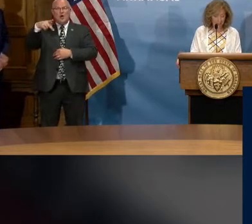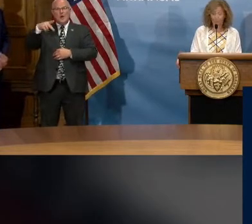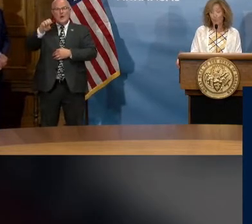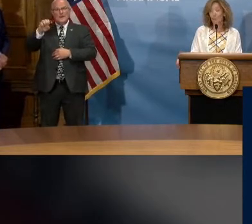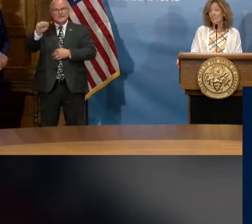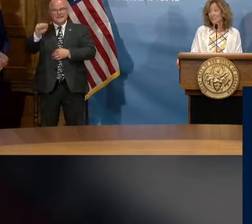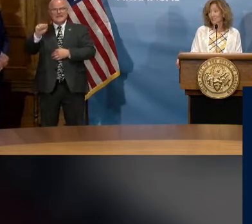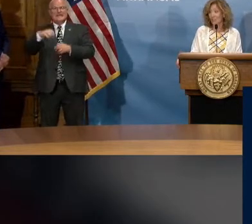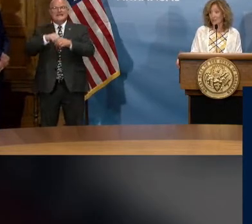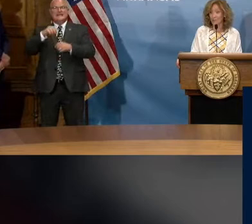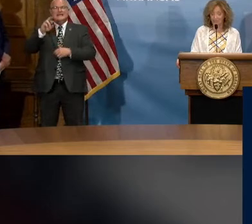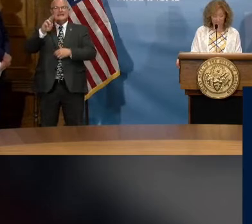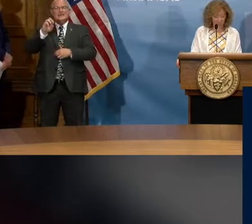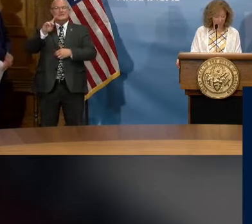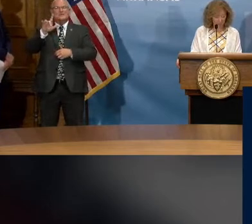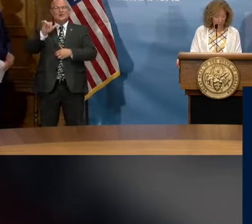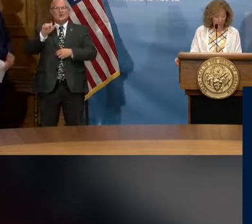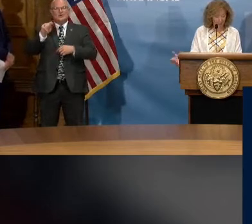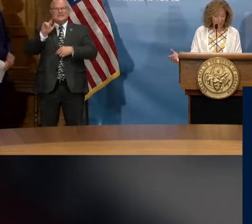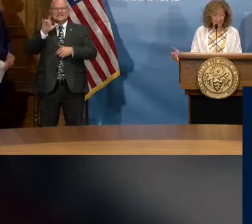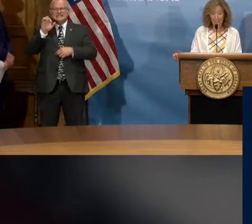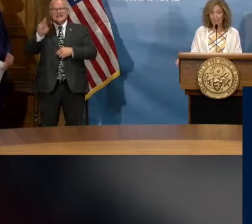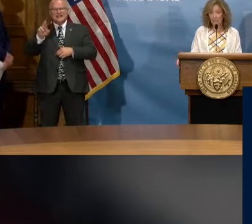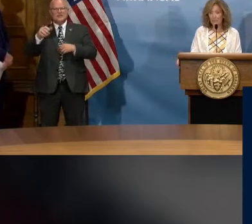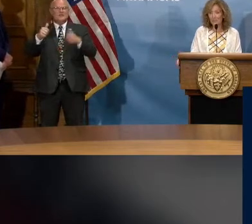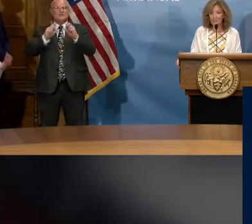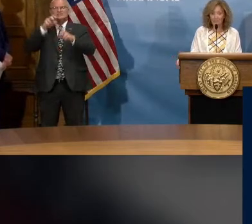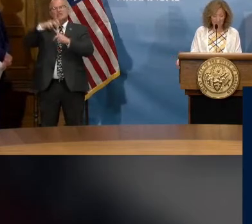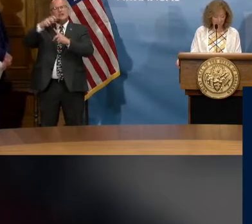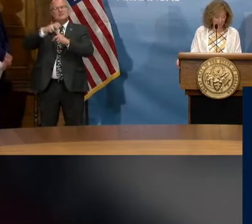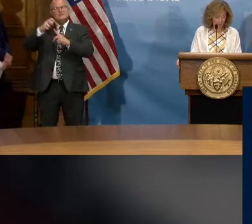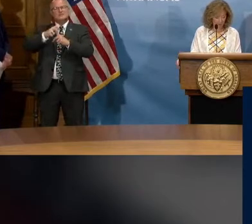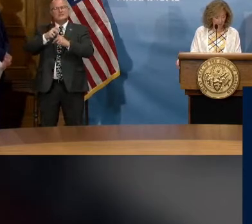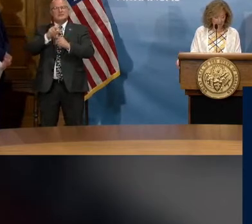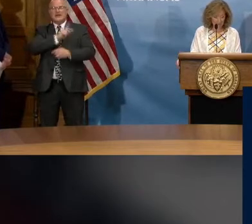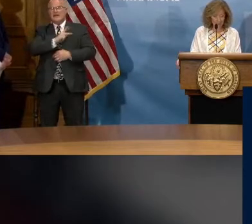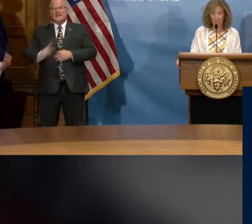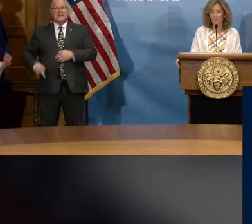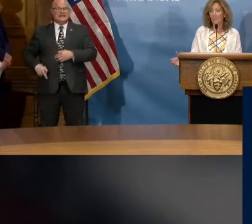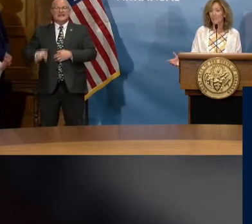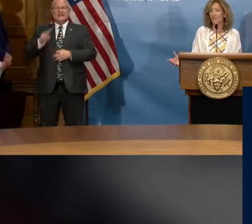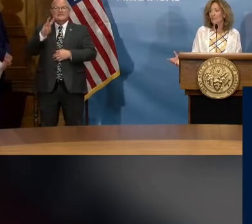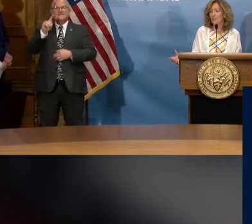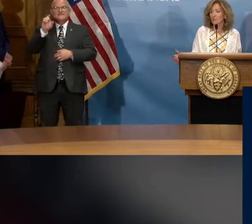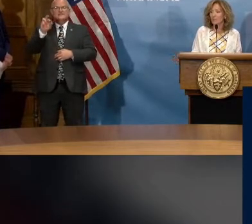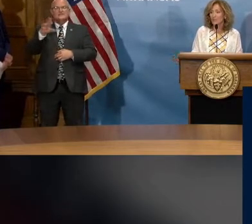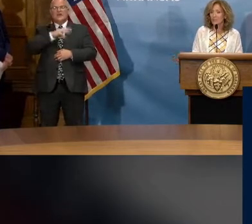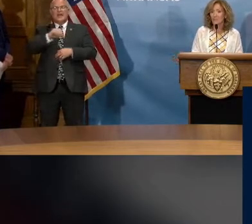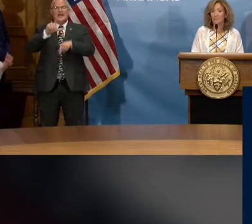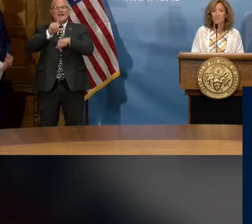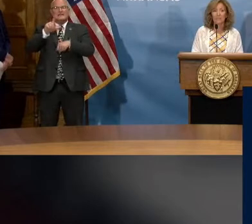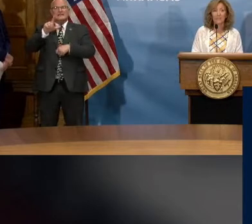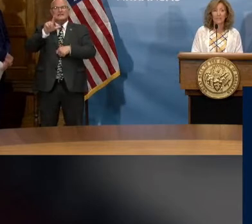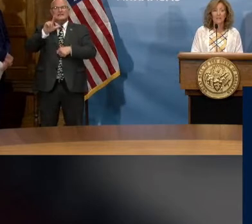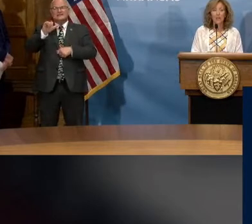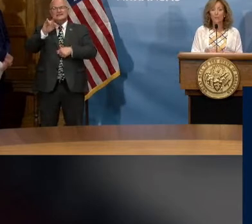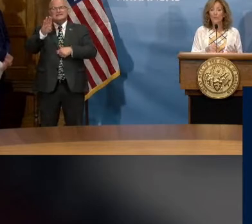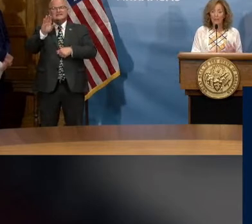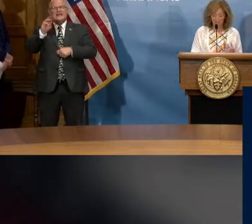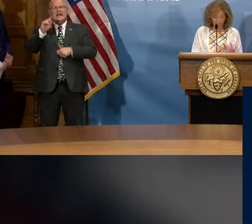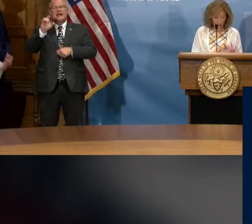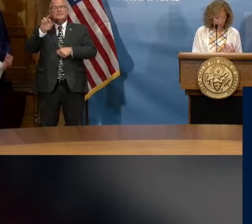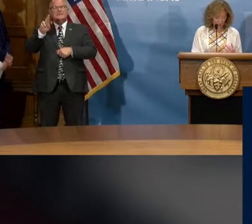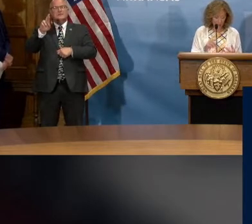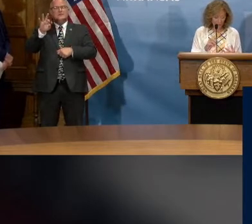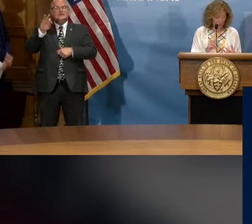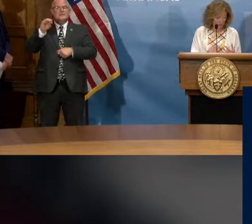and Rotary Tiller Championship. We have the King Biscuit Festival in West Helena, and we have the Lemon Abner Festival in Mena. We